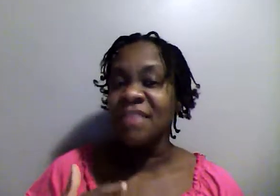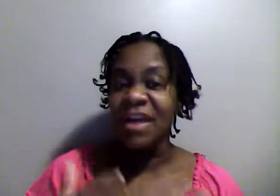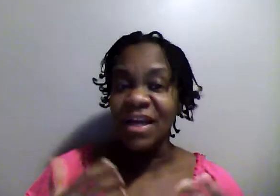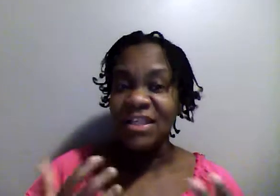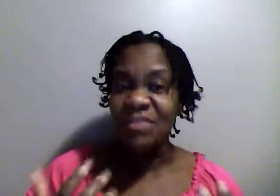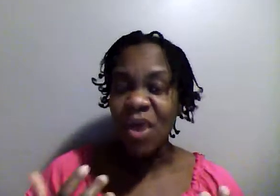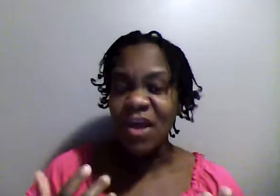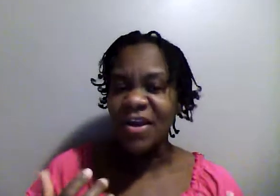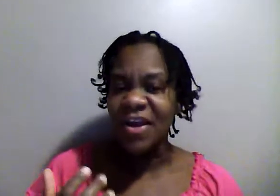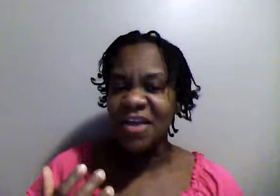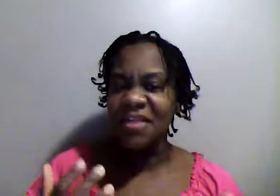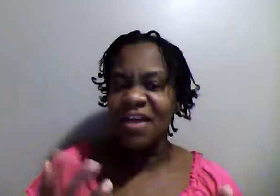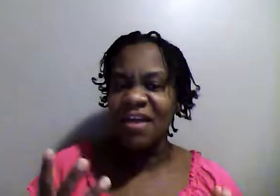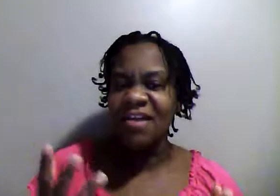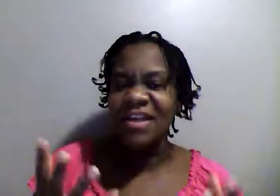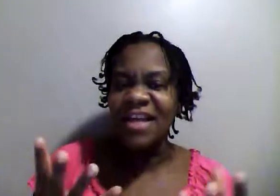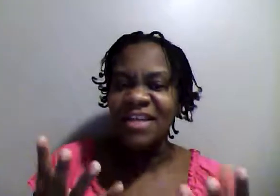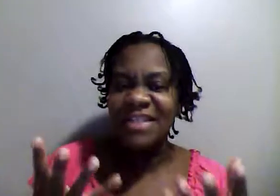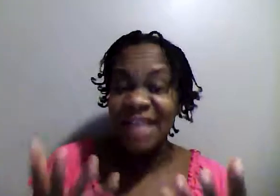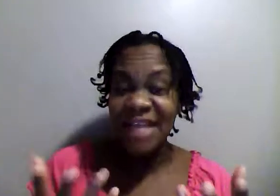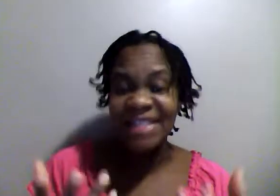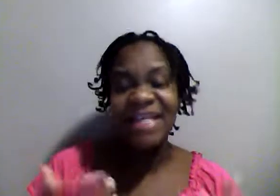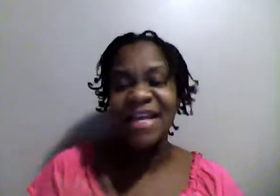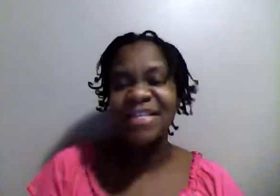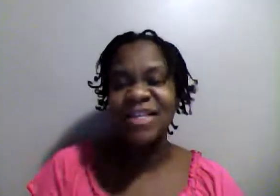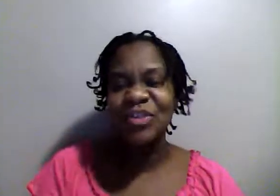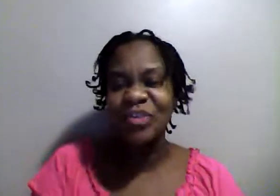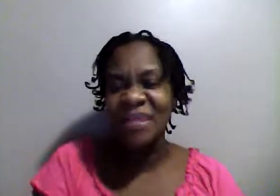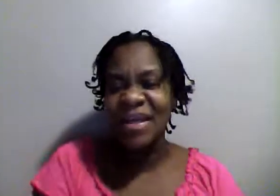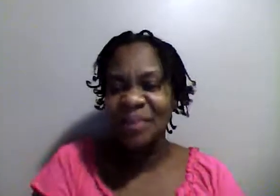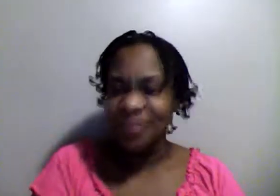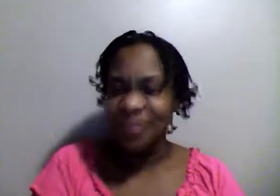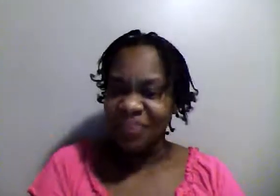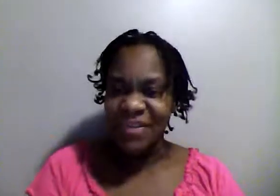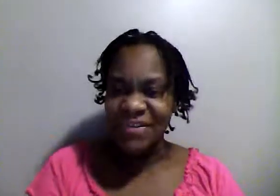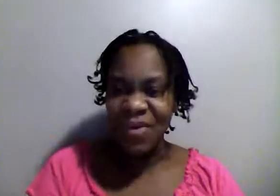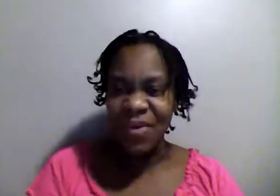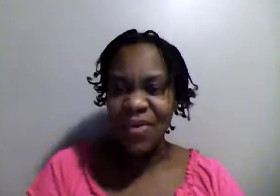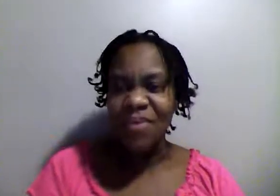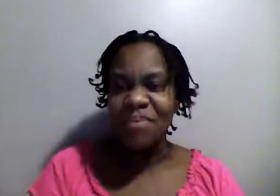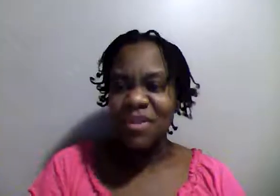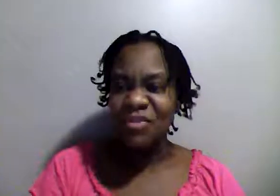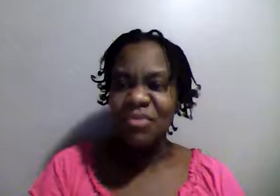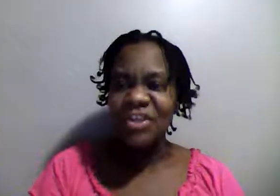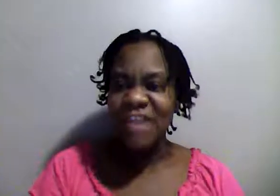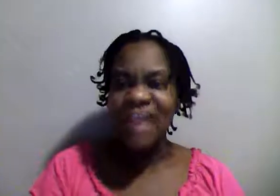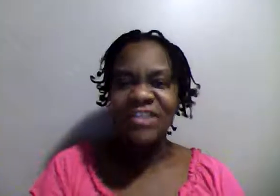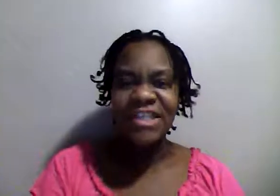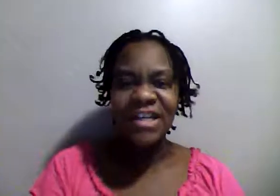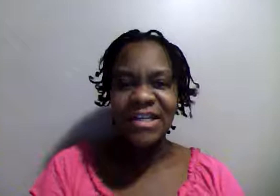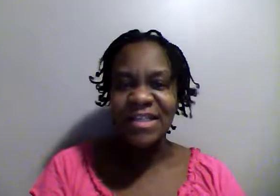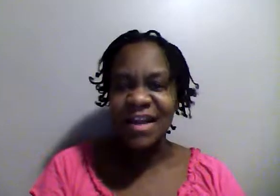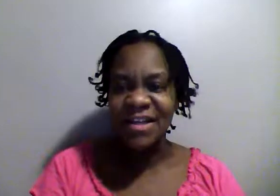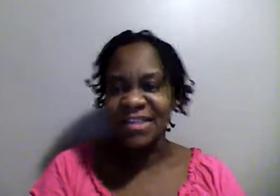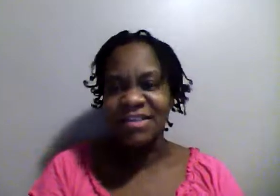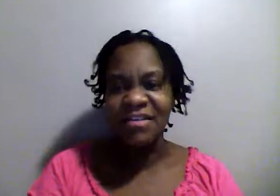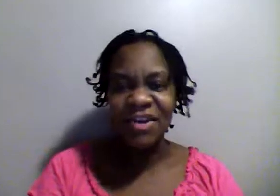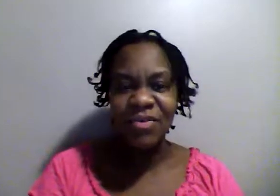not smaller, they are not as tasty as they should be. So too much nitrogen is not necessarily good.